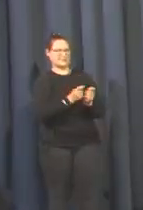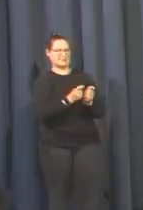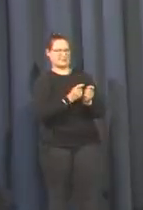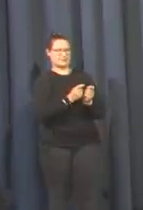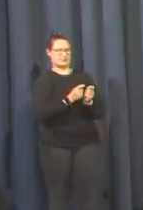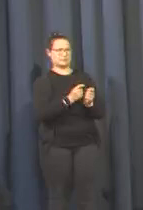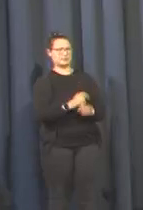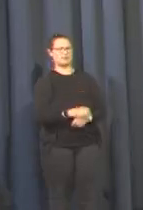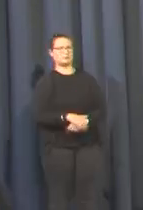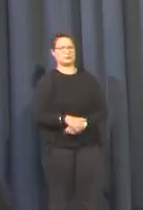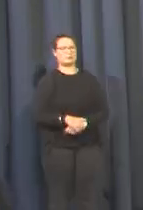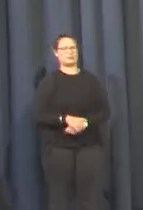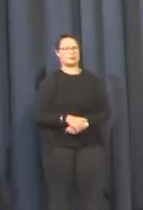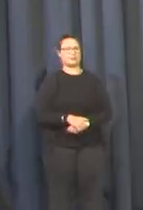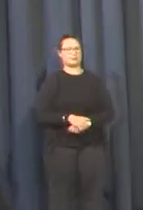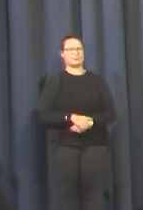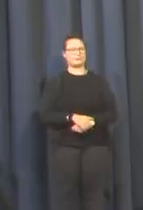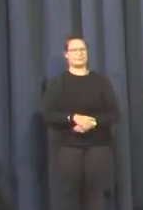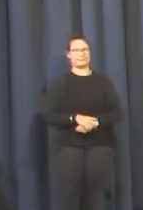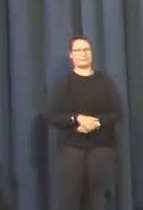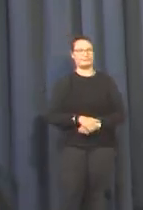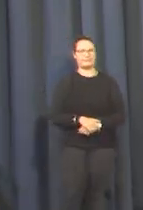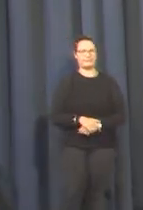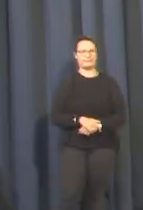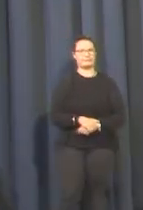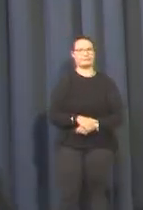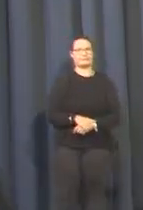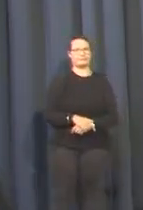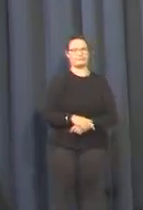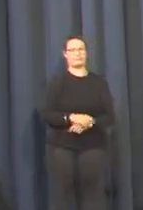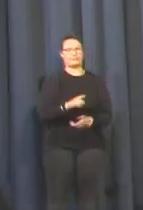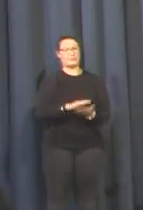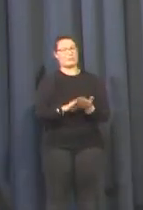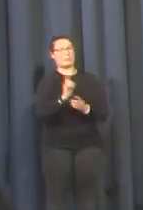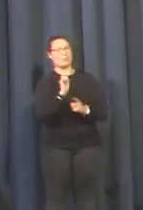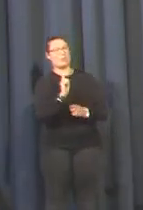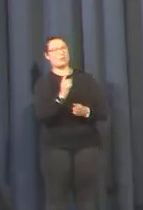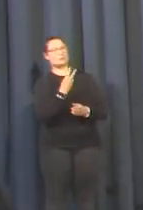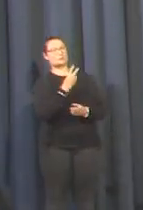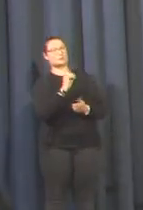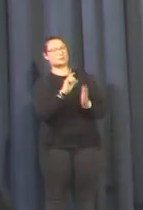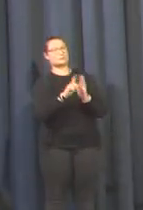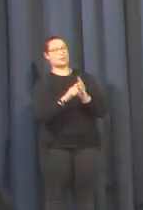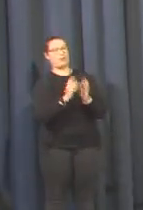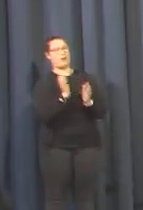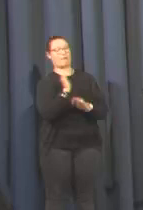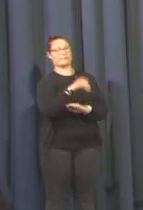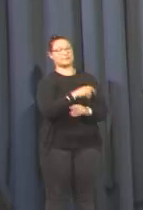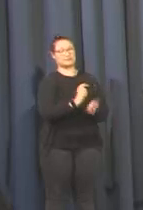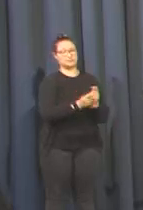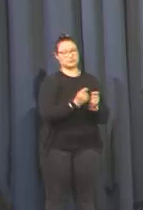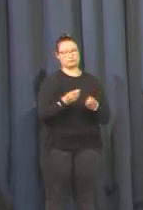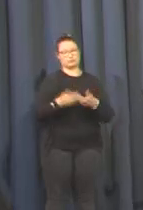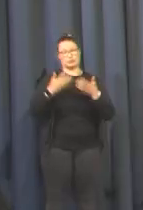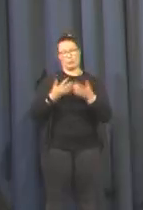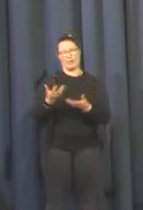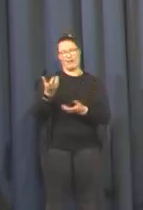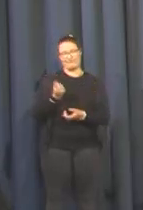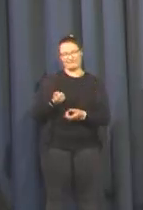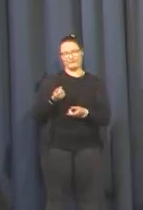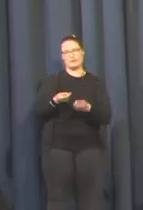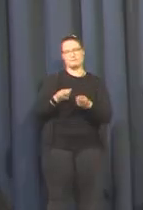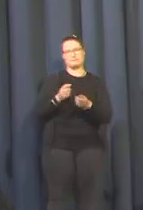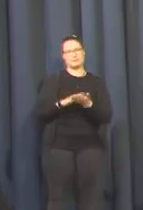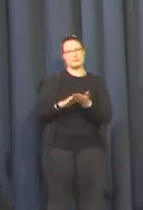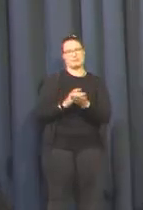20 minutes of that result landing, and we should be able to turn that water out and back into the river very quickly. That'll